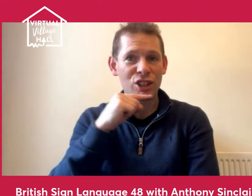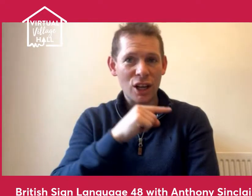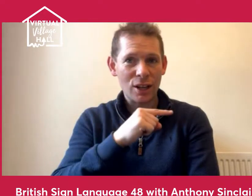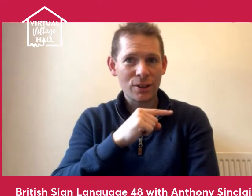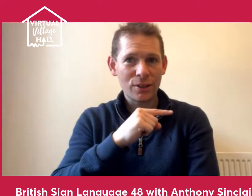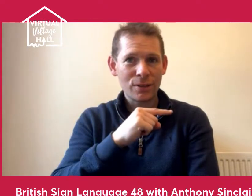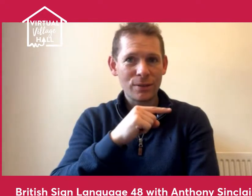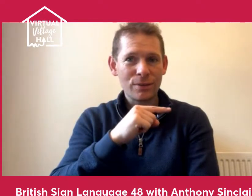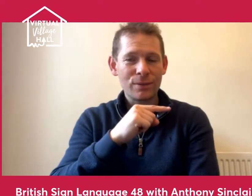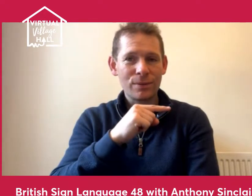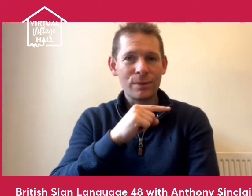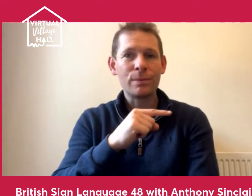son,